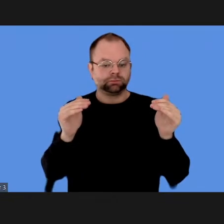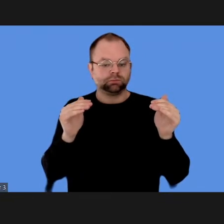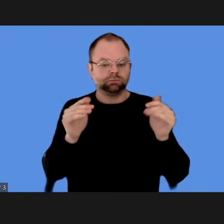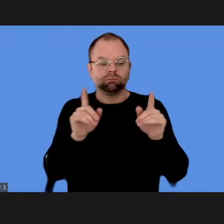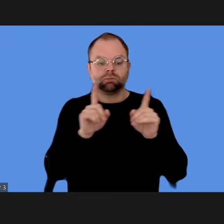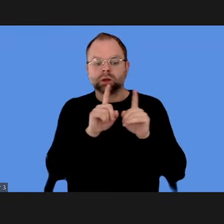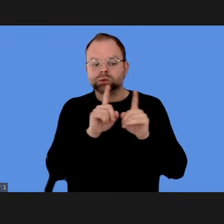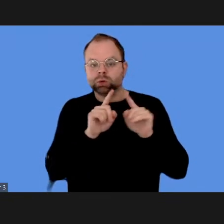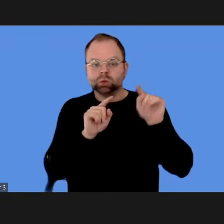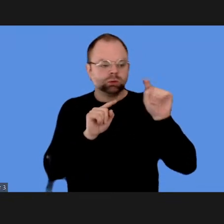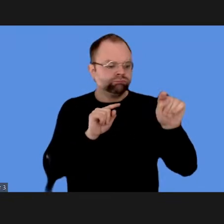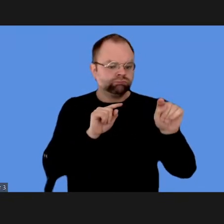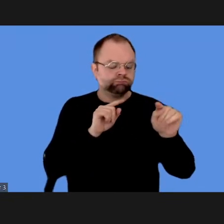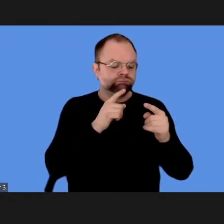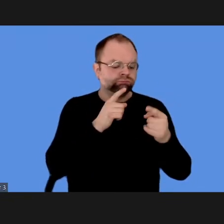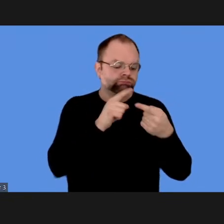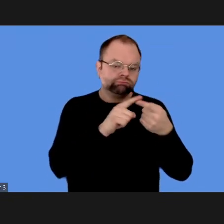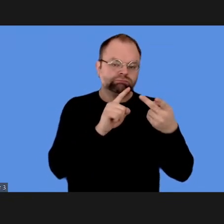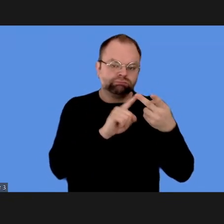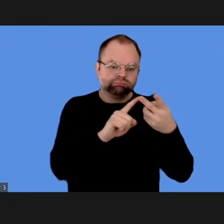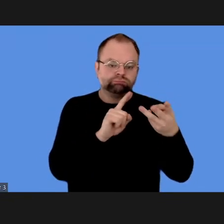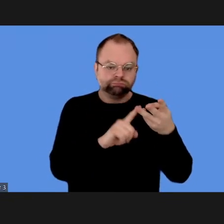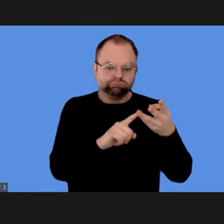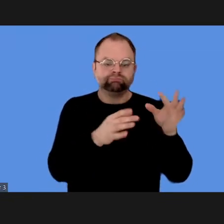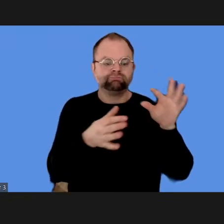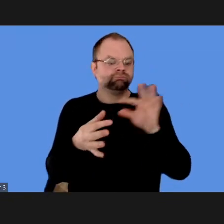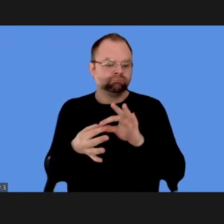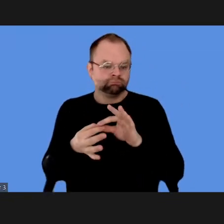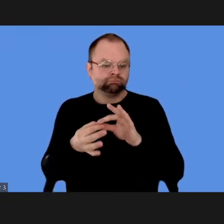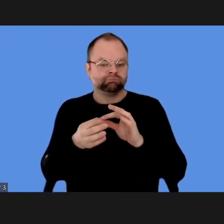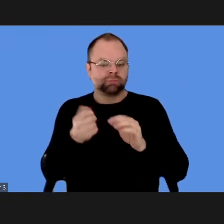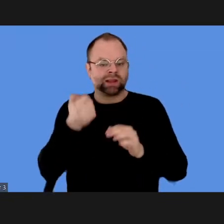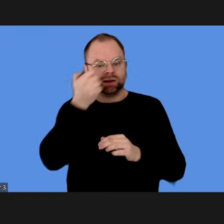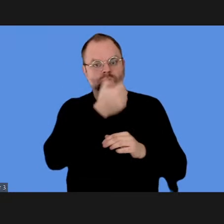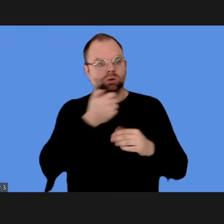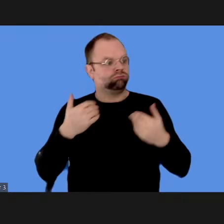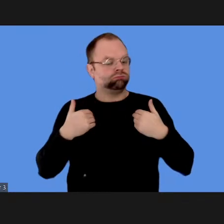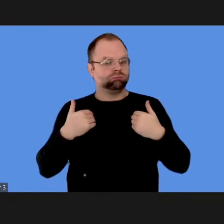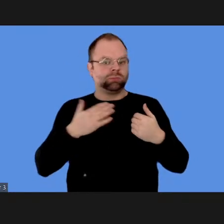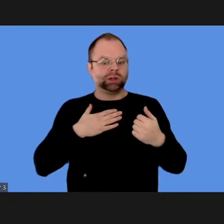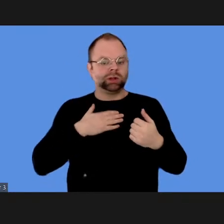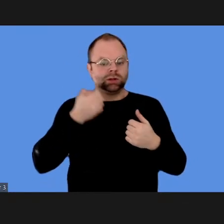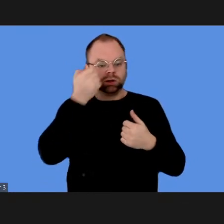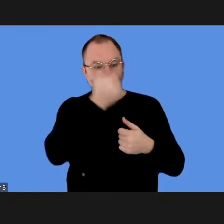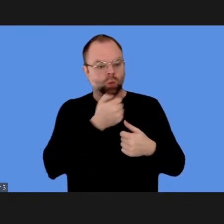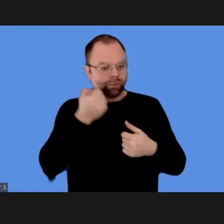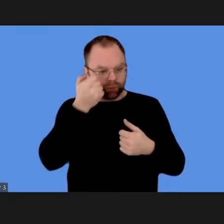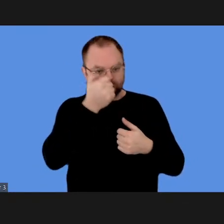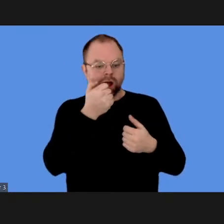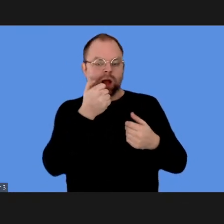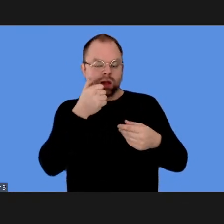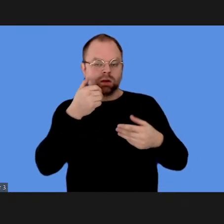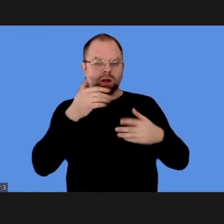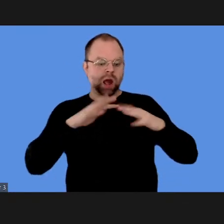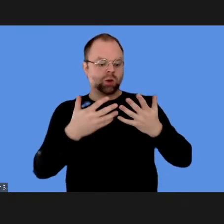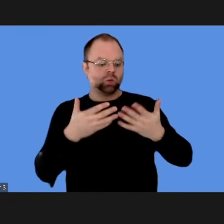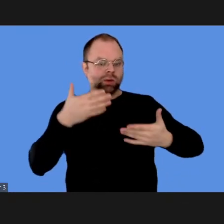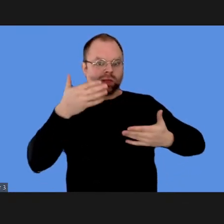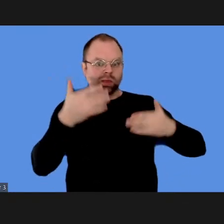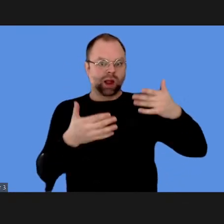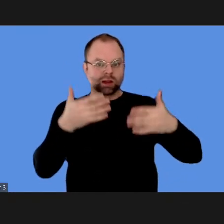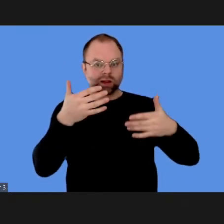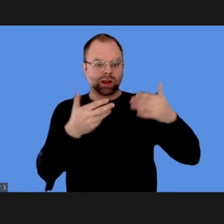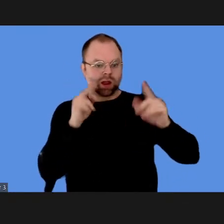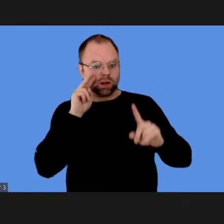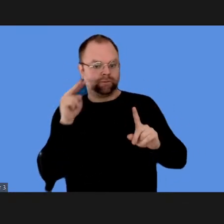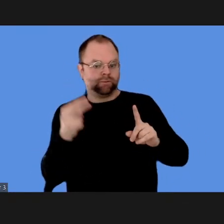managing, our development through planning, programming, and project designing in that sense. One of the good